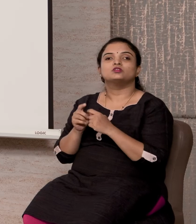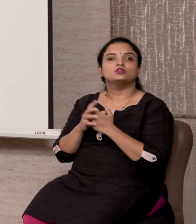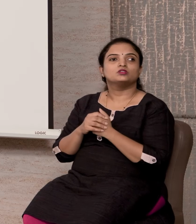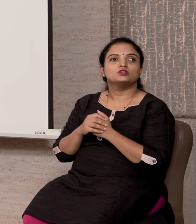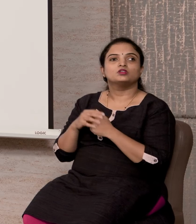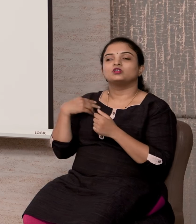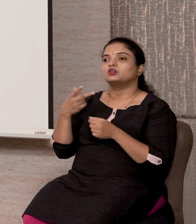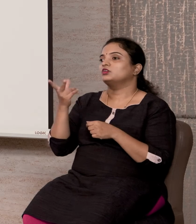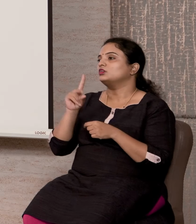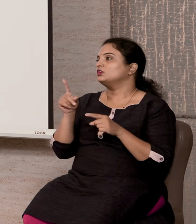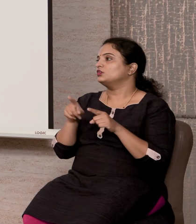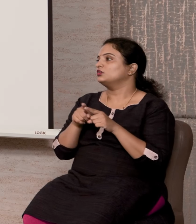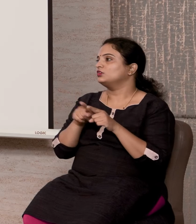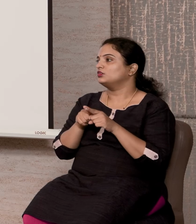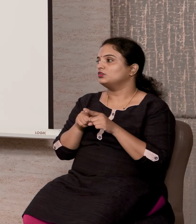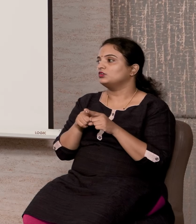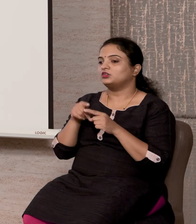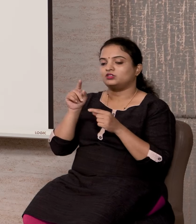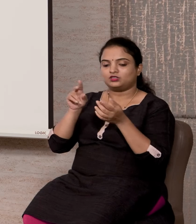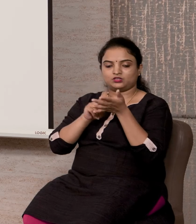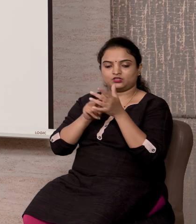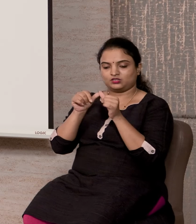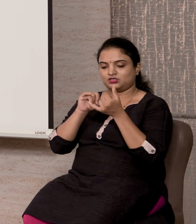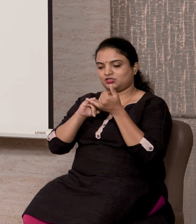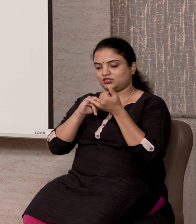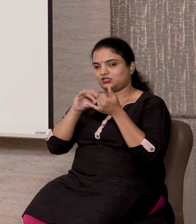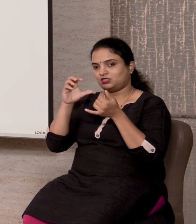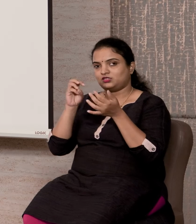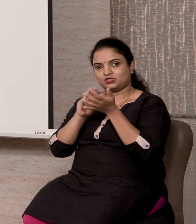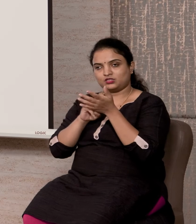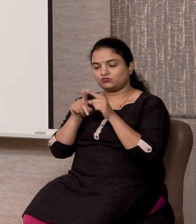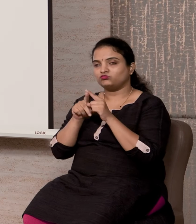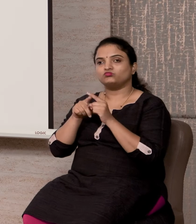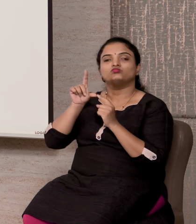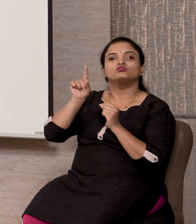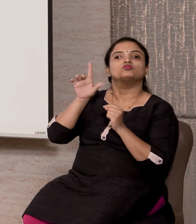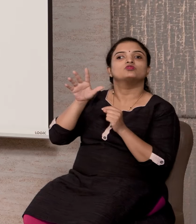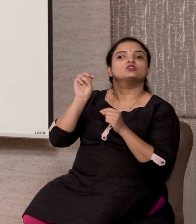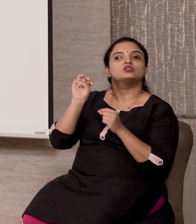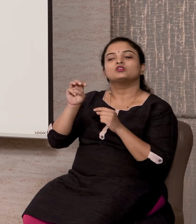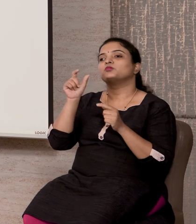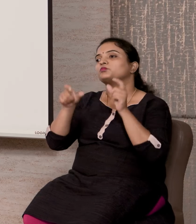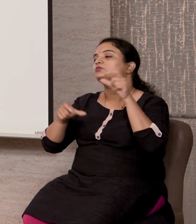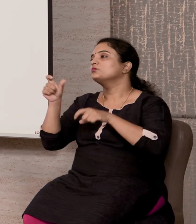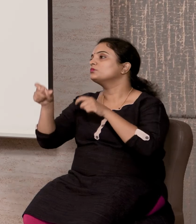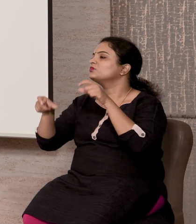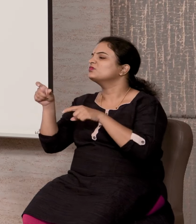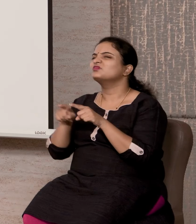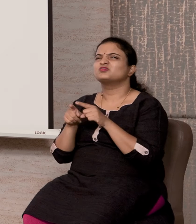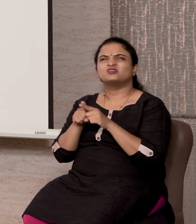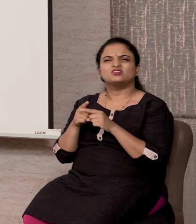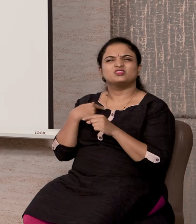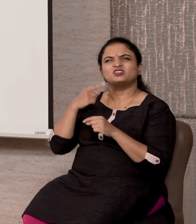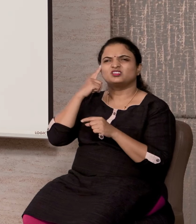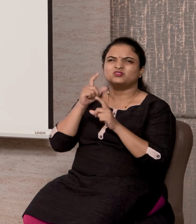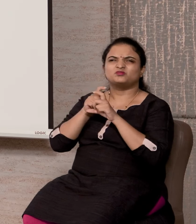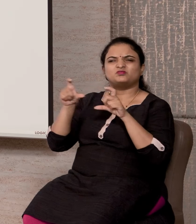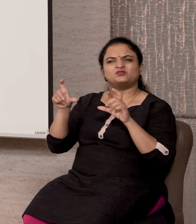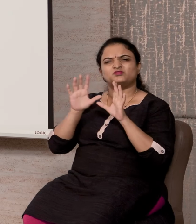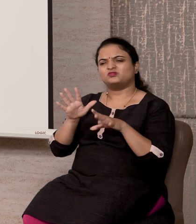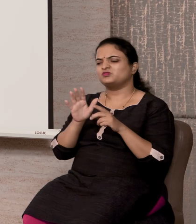again, we sent out with, some NASCOM connections, we sent out surveys to over 15,000 people. And things were very clear that